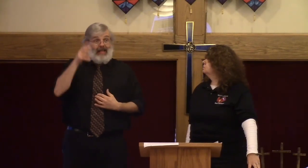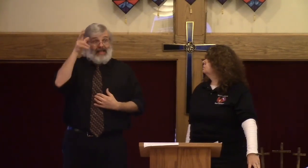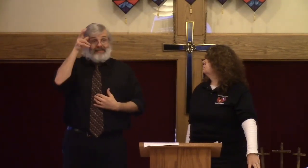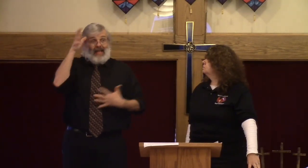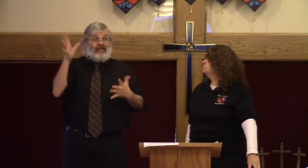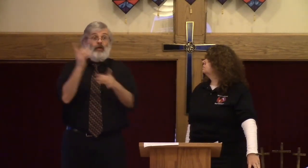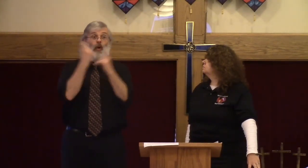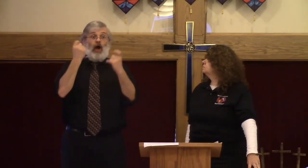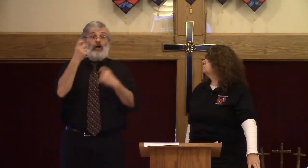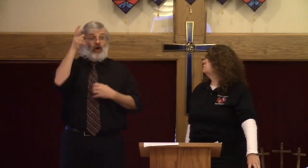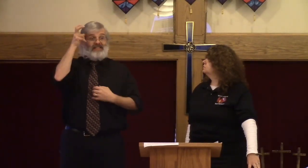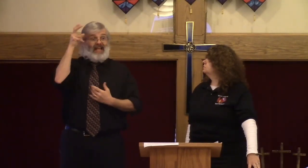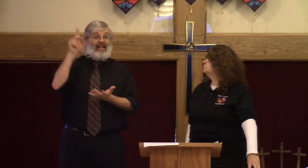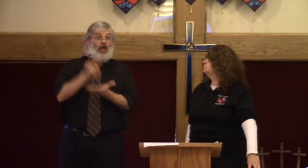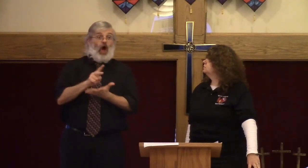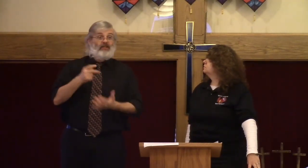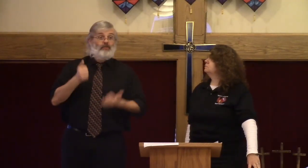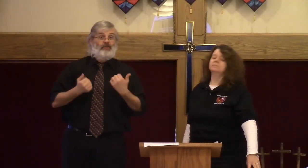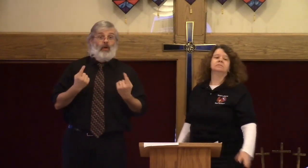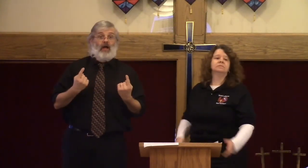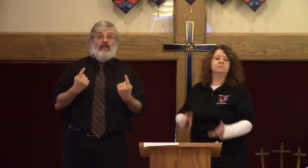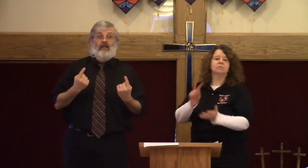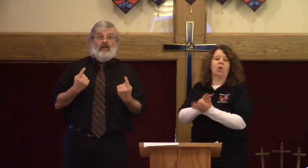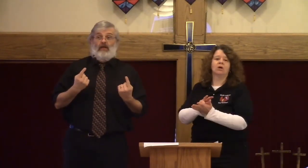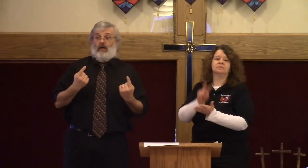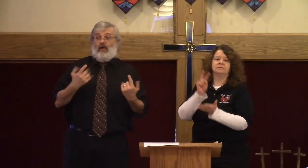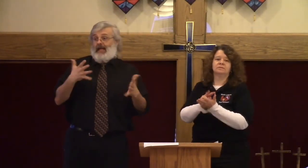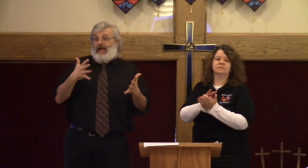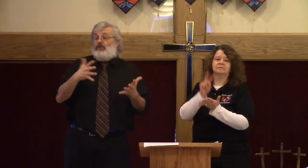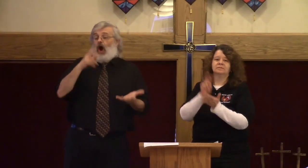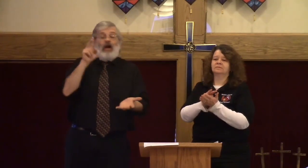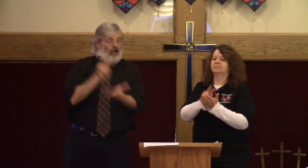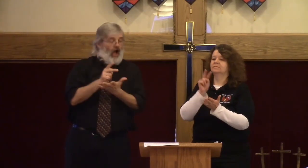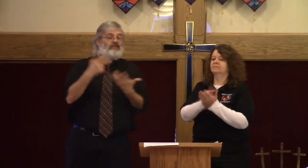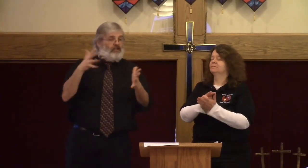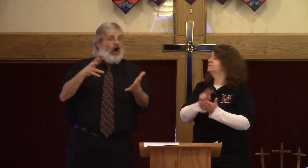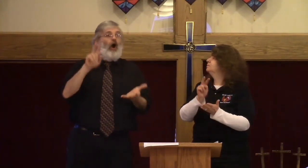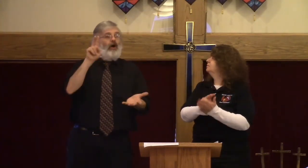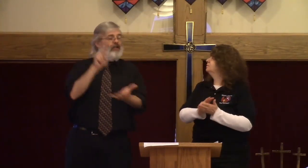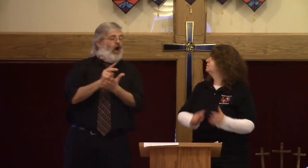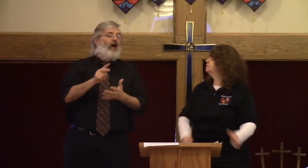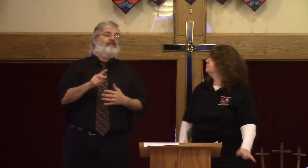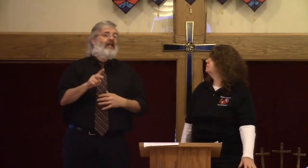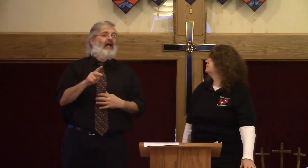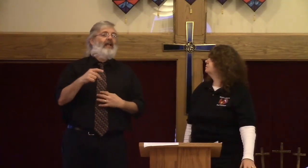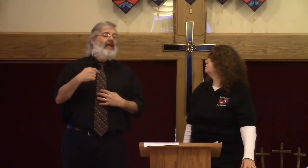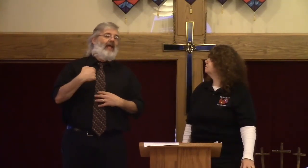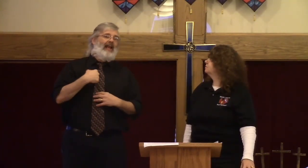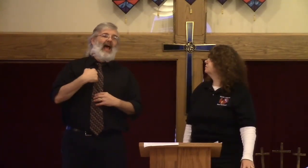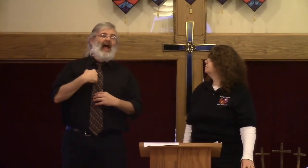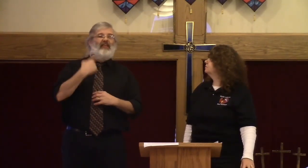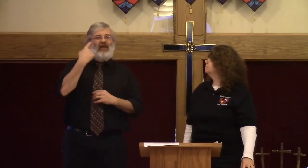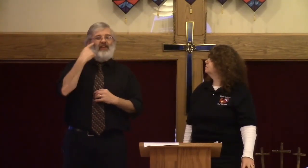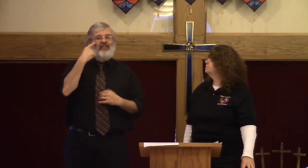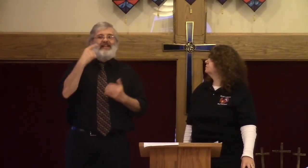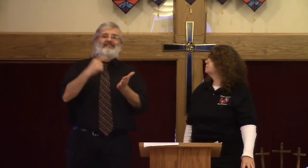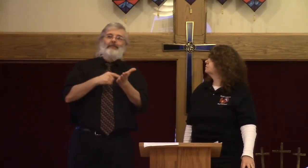is Satan won or is Satan lost? Which one? He's already lost. And I think